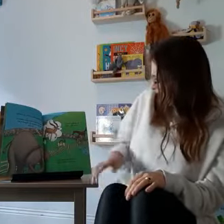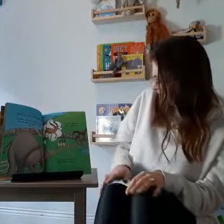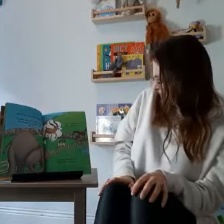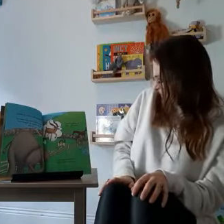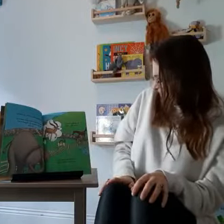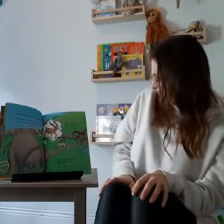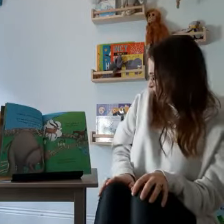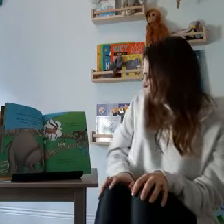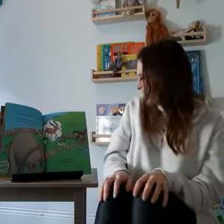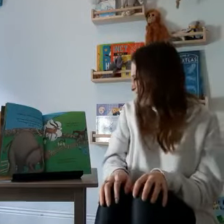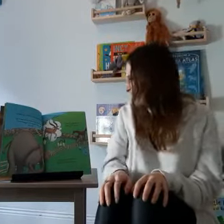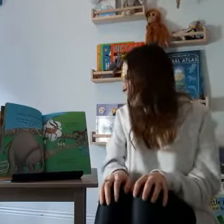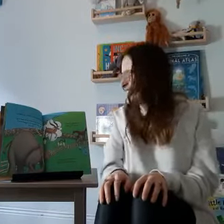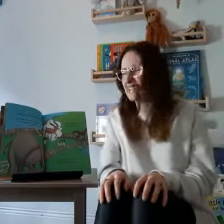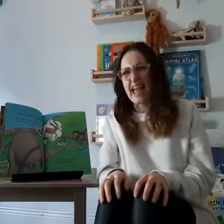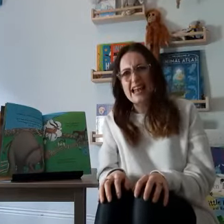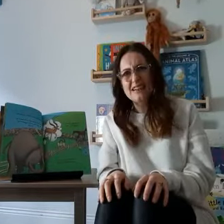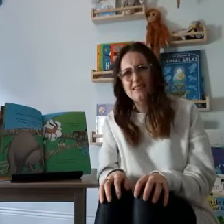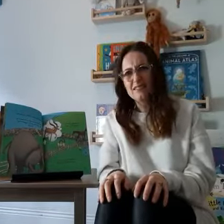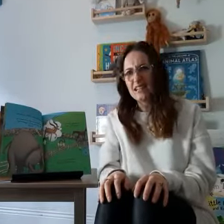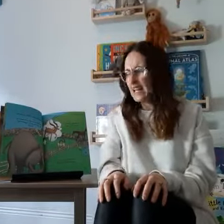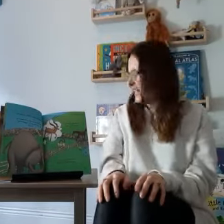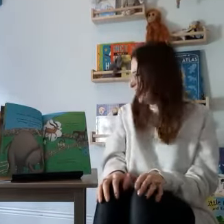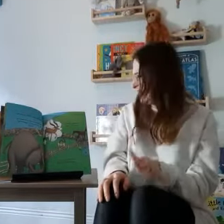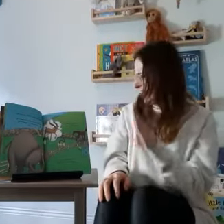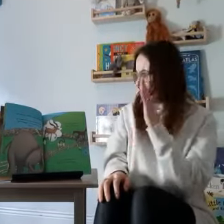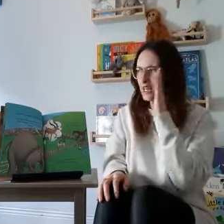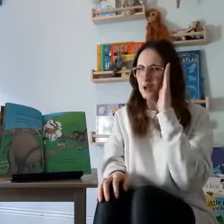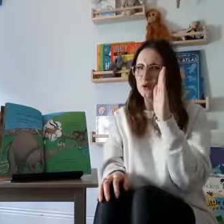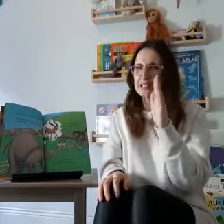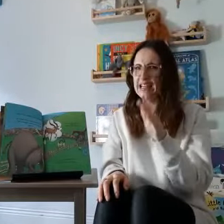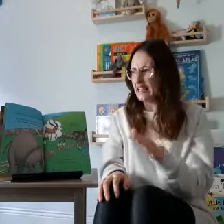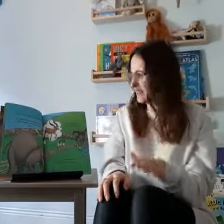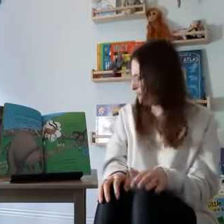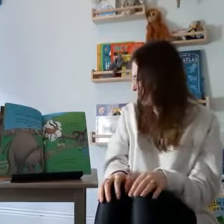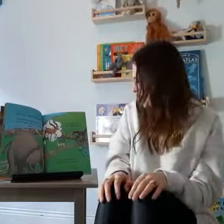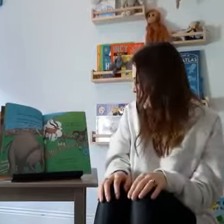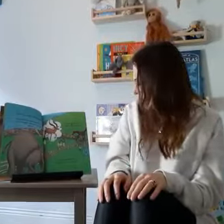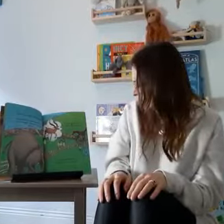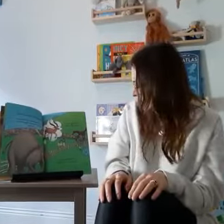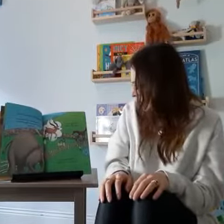Is that a gazelle? He looks a little funny.